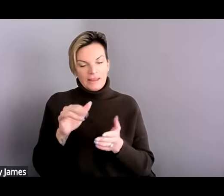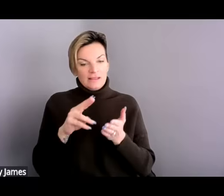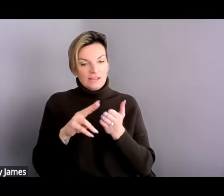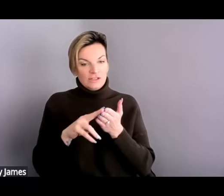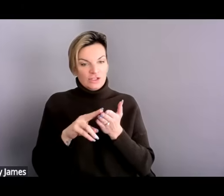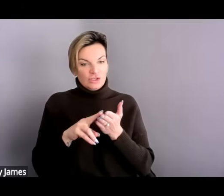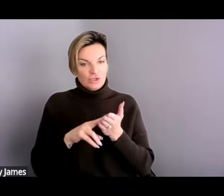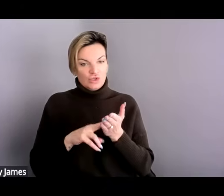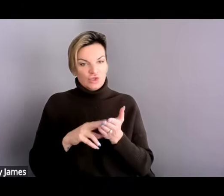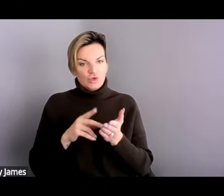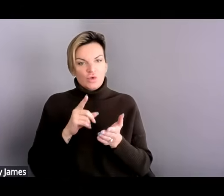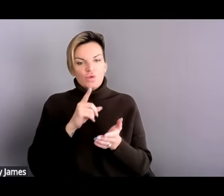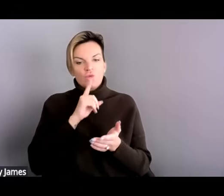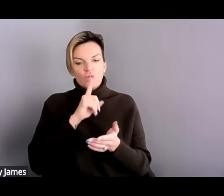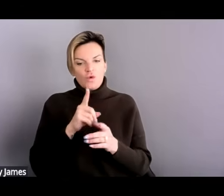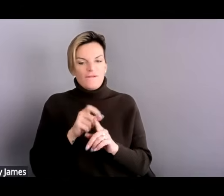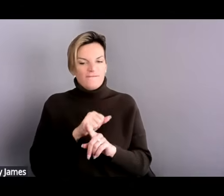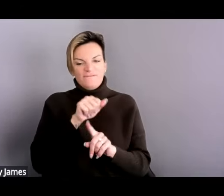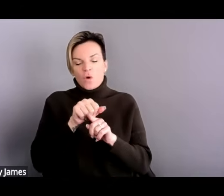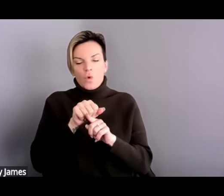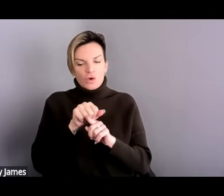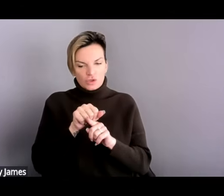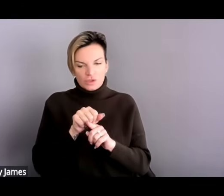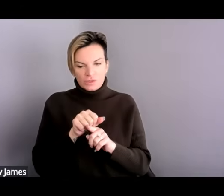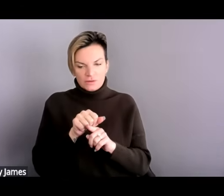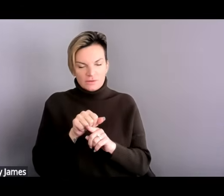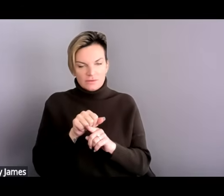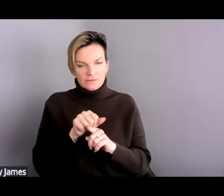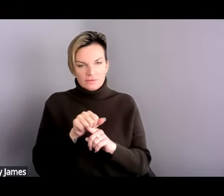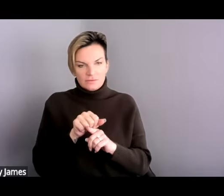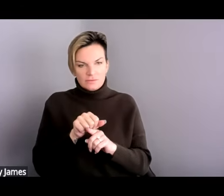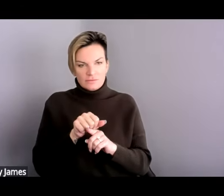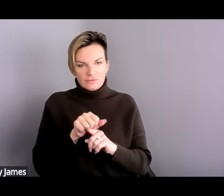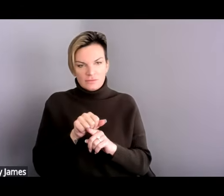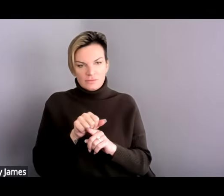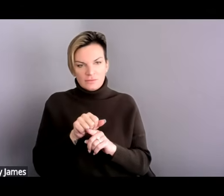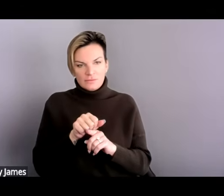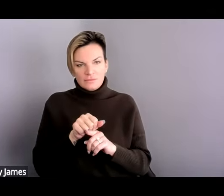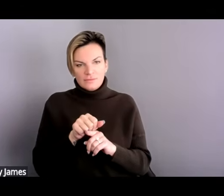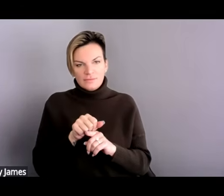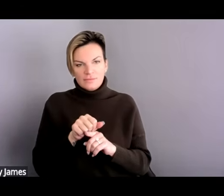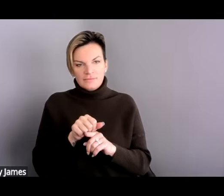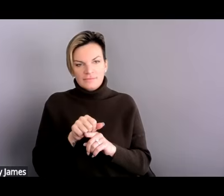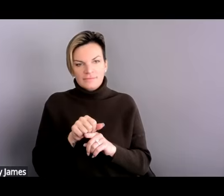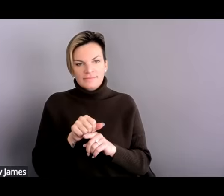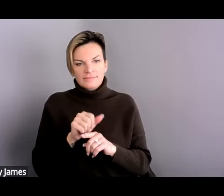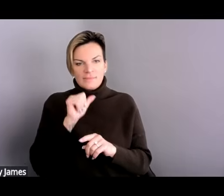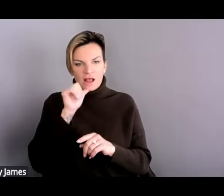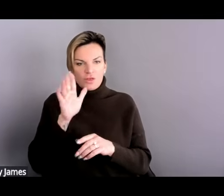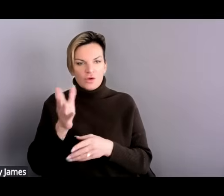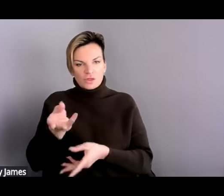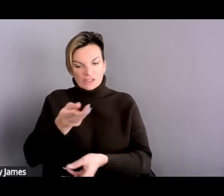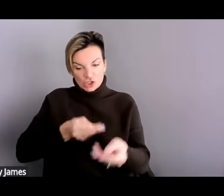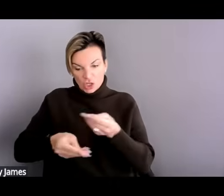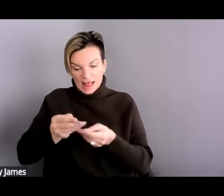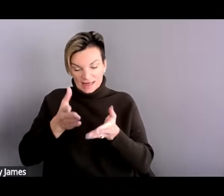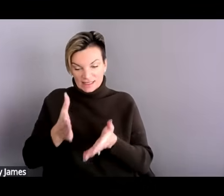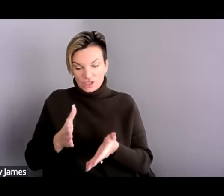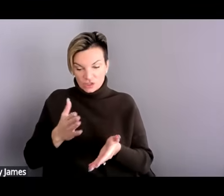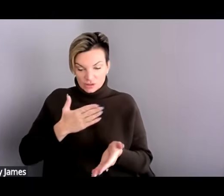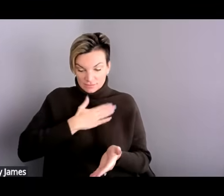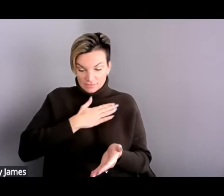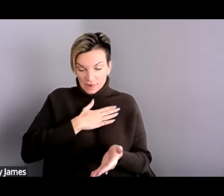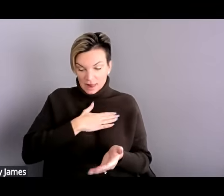signatures were forged by those people, not necessarily that their circulator signature was a forgery. So, I mean, I certainly